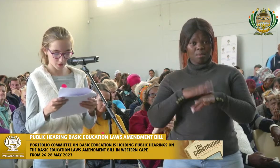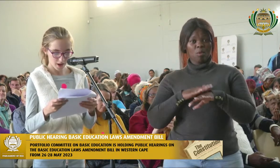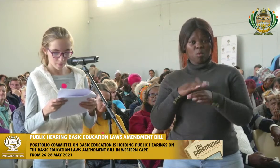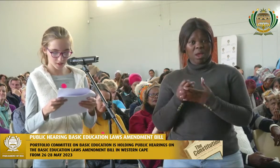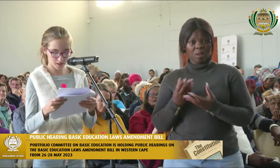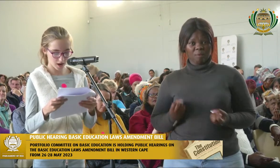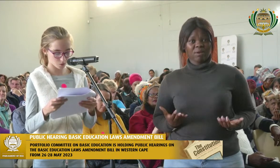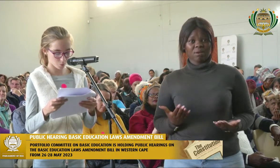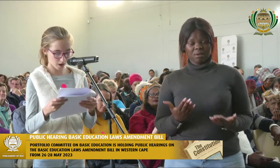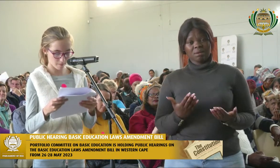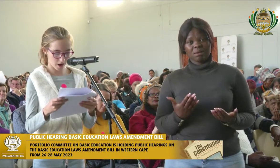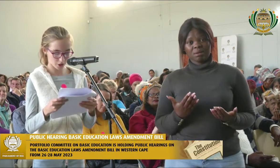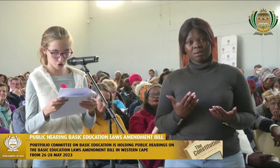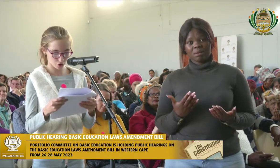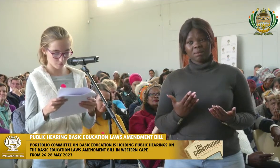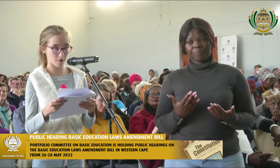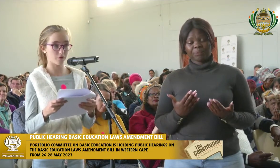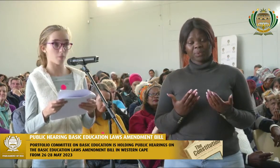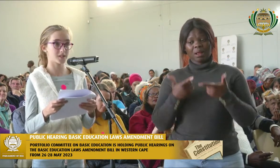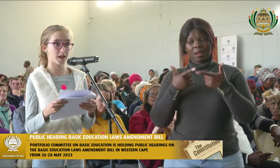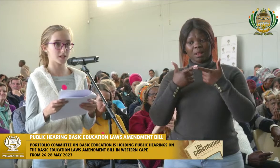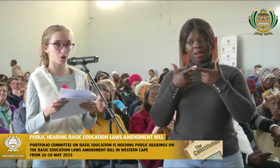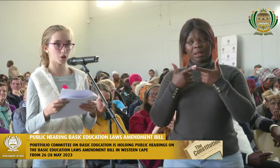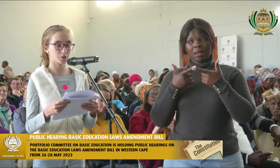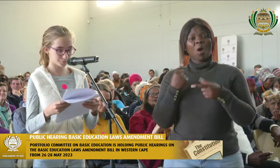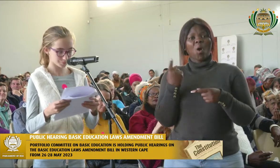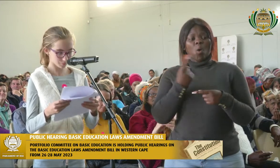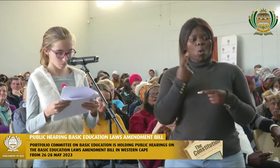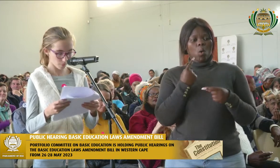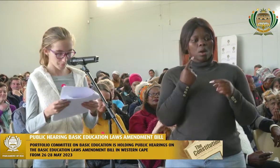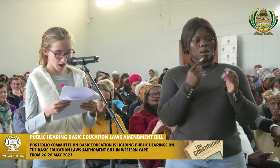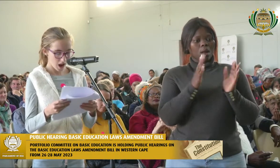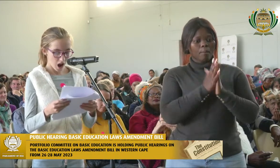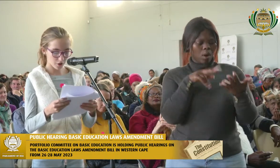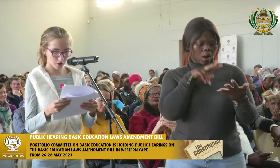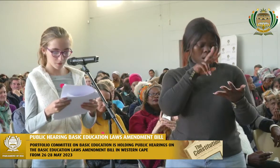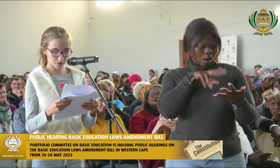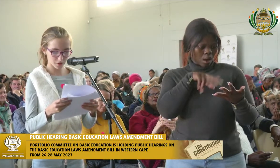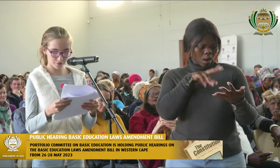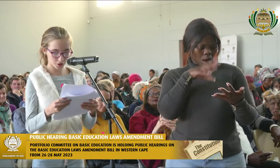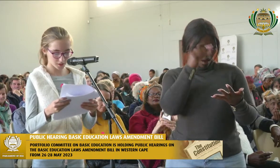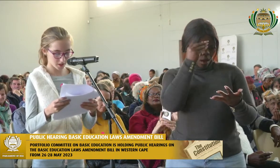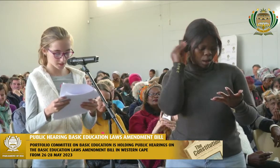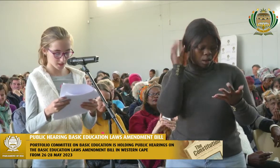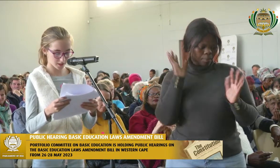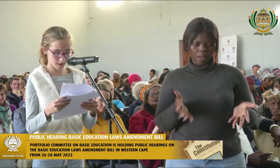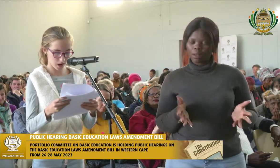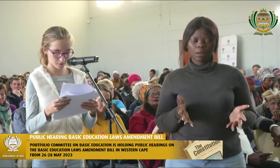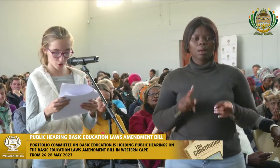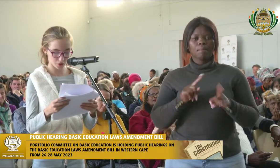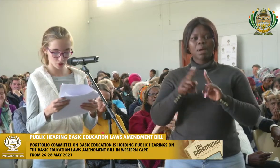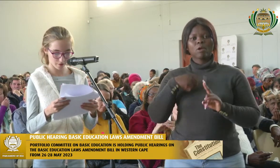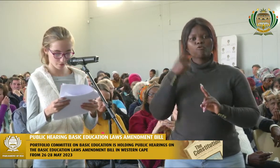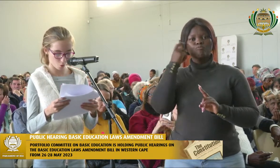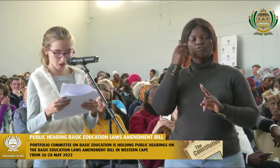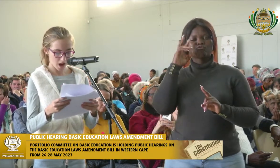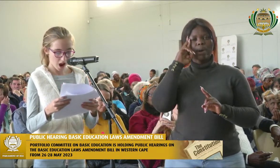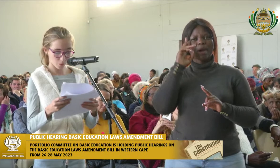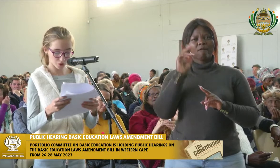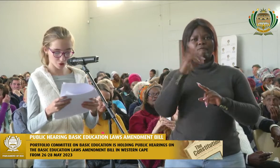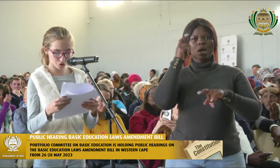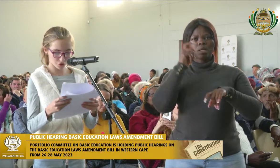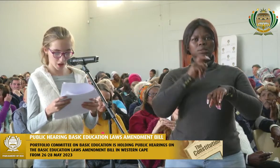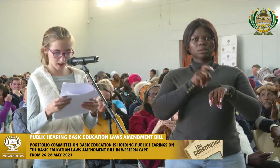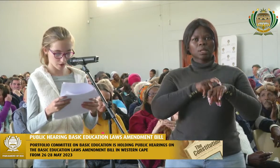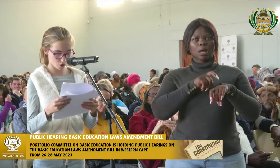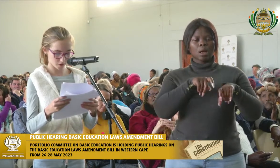offer besides what I managed to remember from a textbook. I remember the first tests and exams I wrote in grade 4.